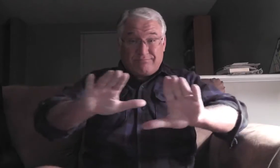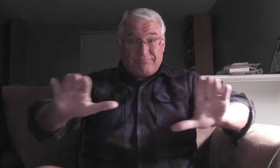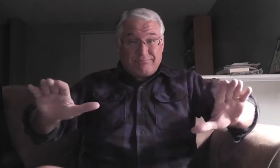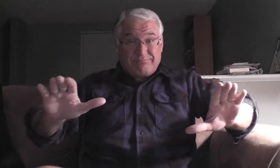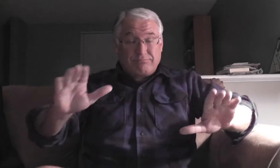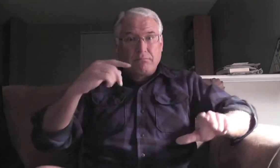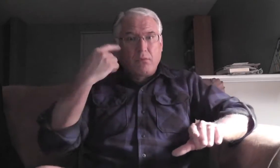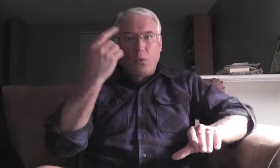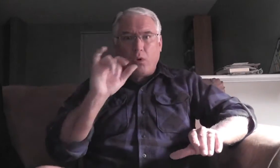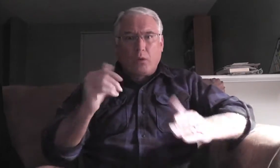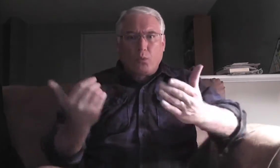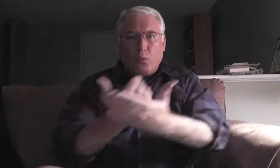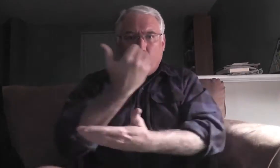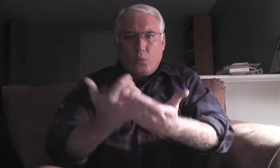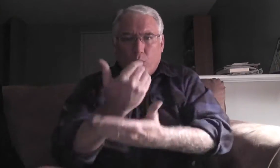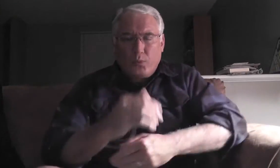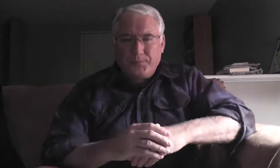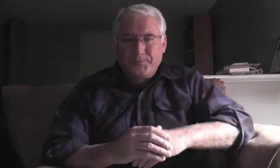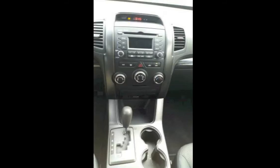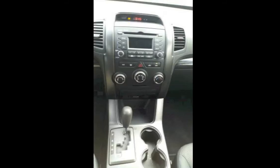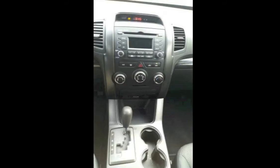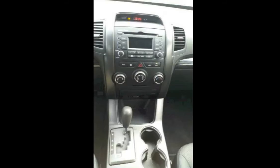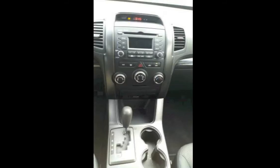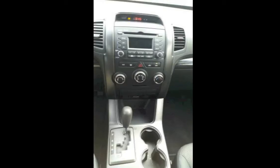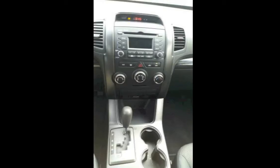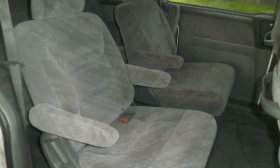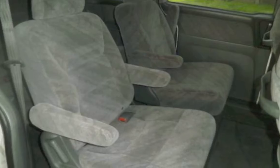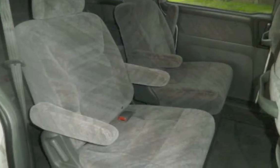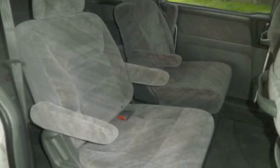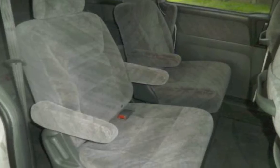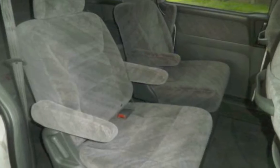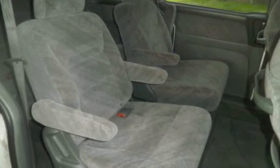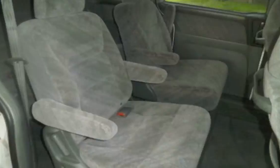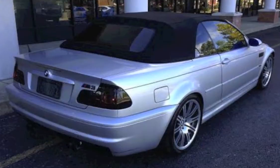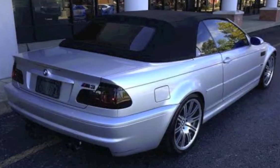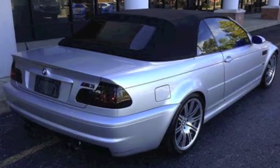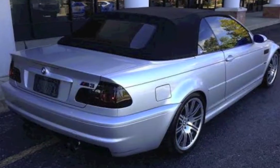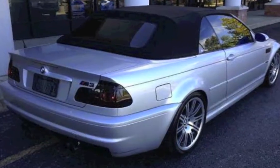car, the dashboard, oh, wow, it was oiled up, looked just like new.